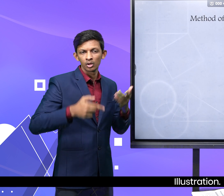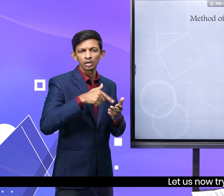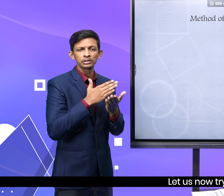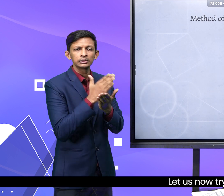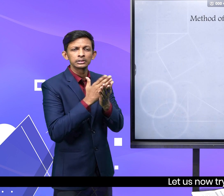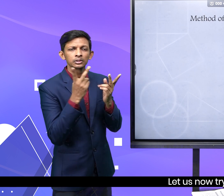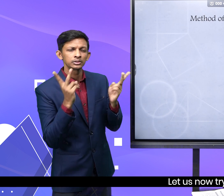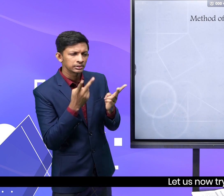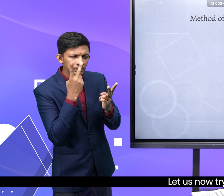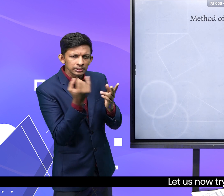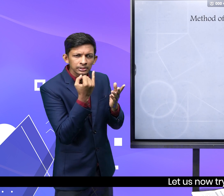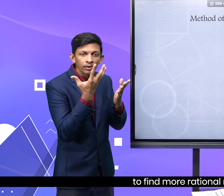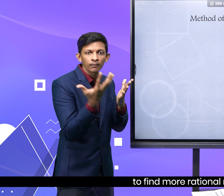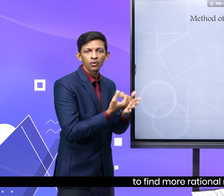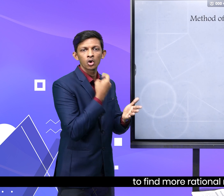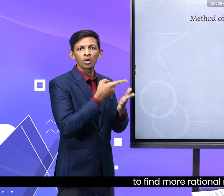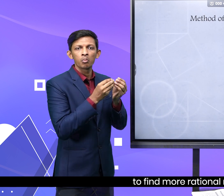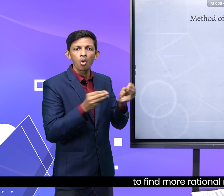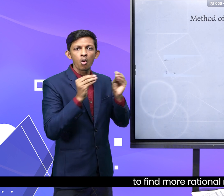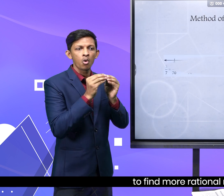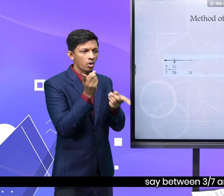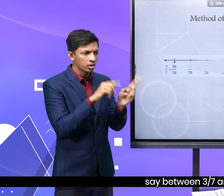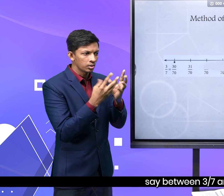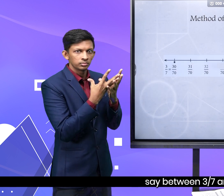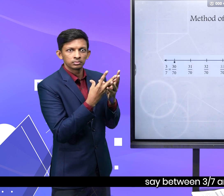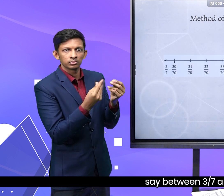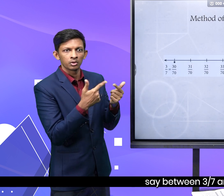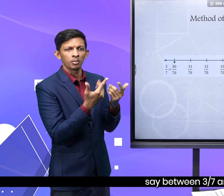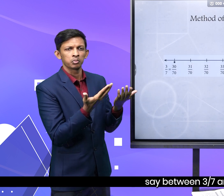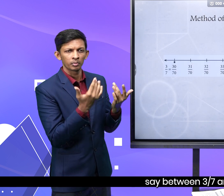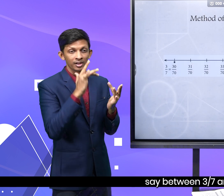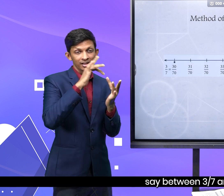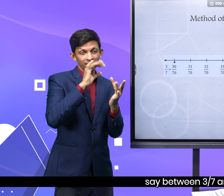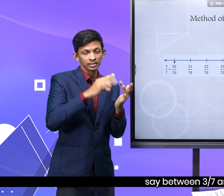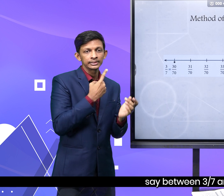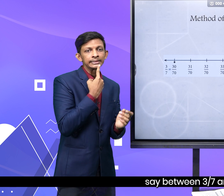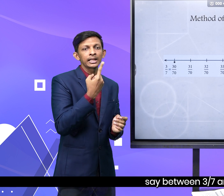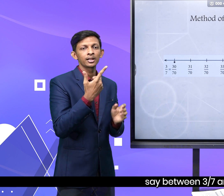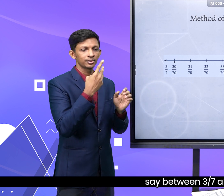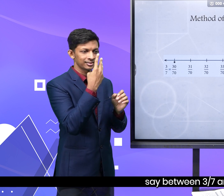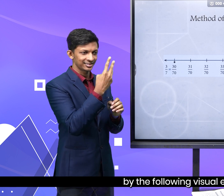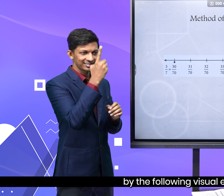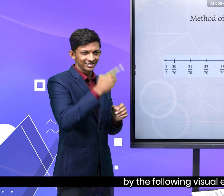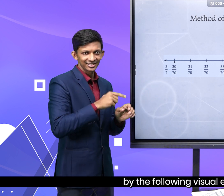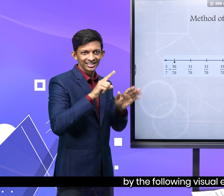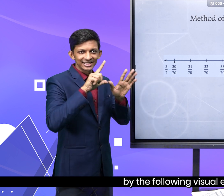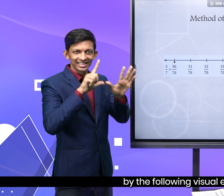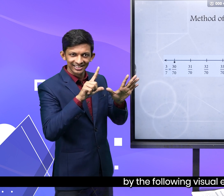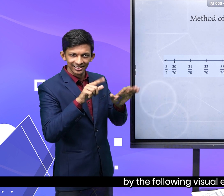Let us now try to find more rational numbers, say between 3 by 7 and 4 by 7, by the following visual